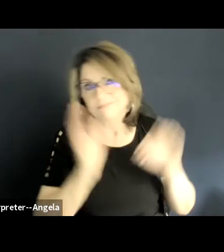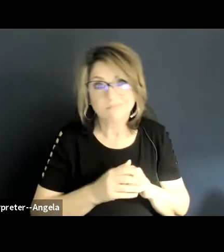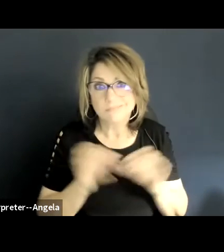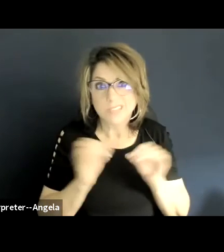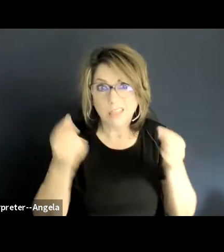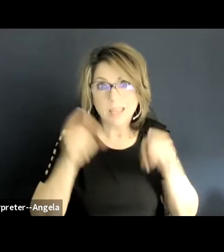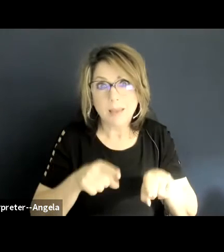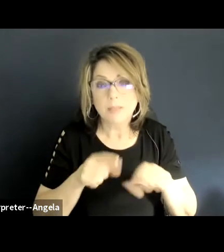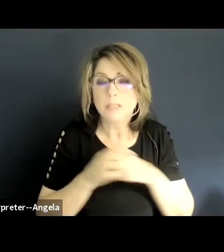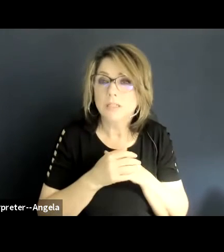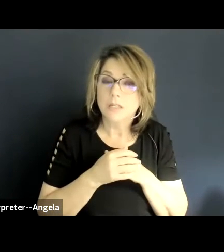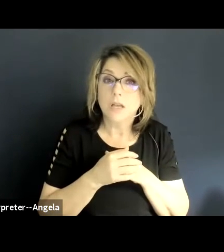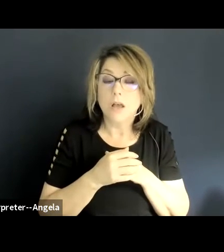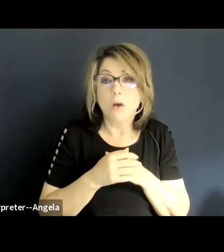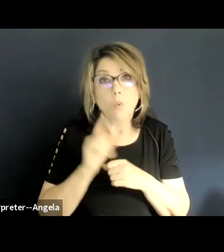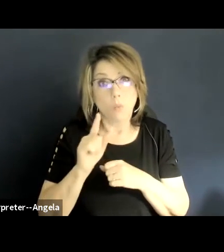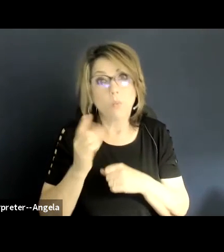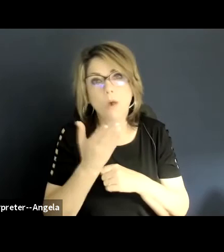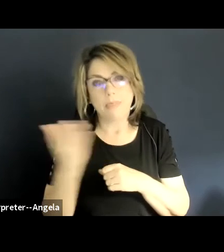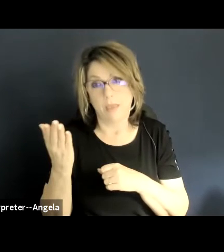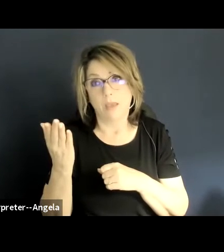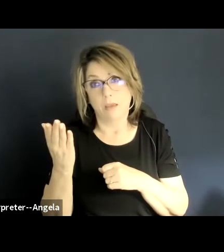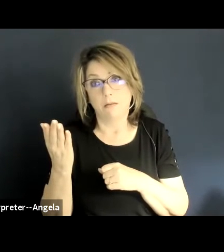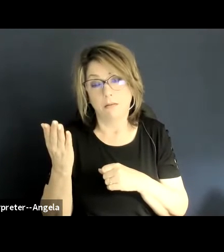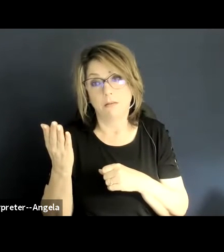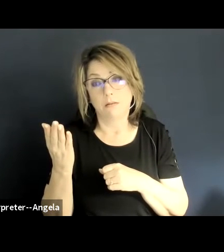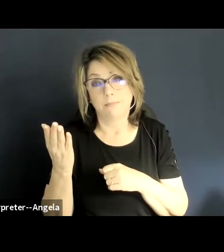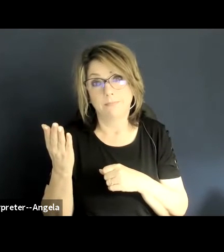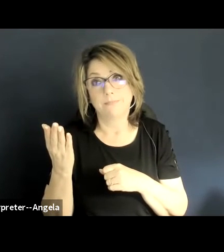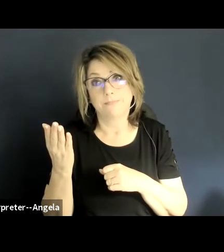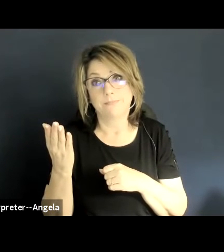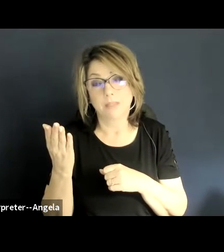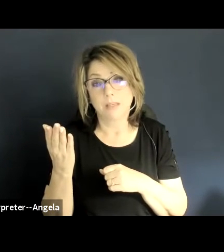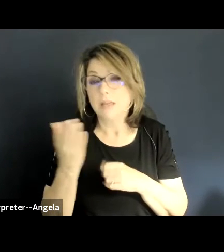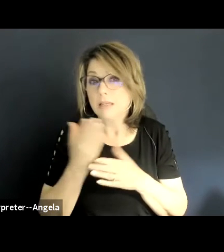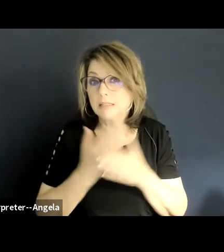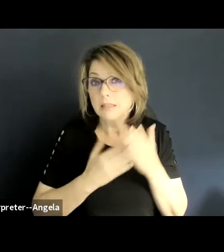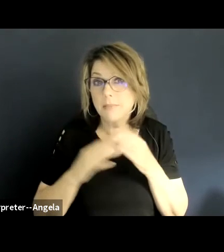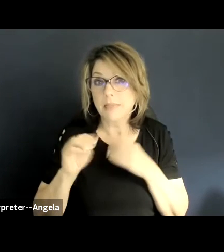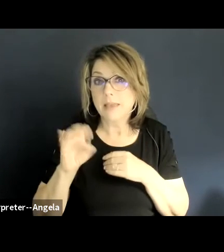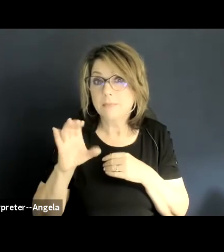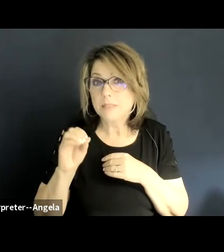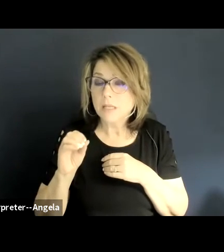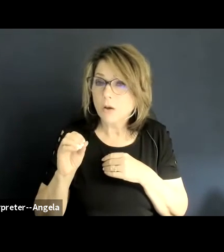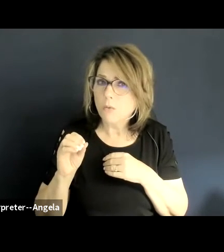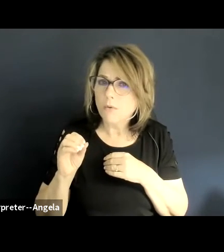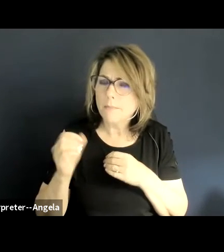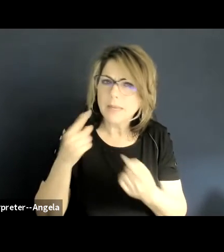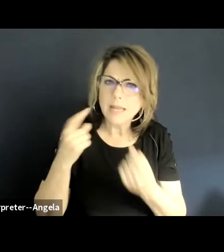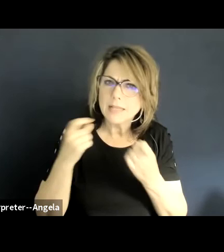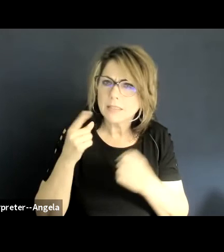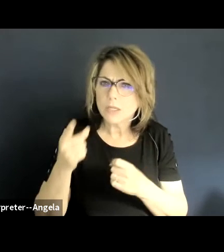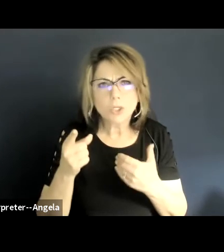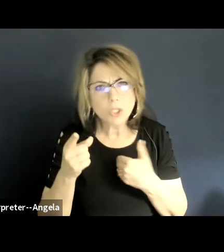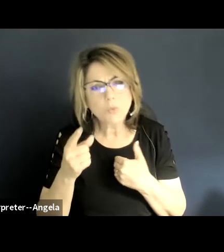But one of the things that some of the MCOs have been asking about is, do you